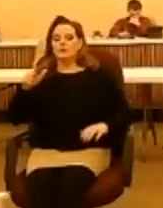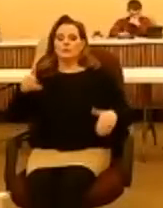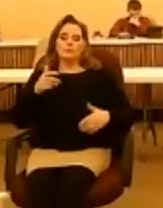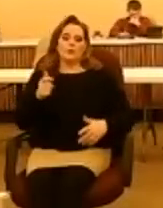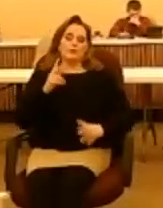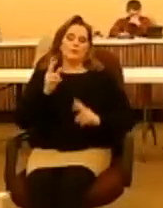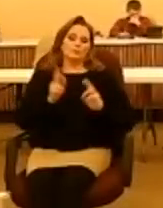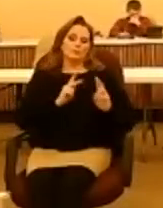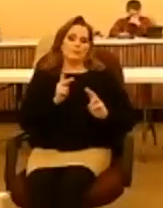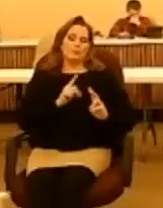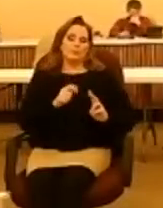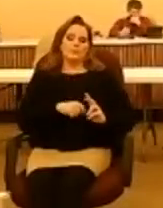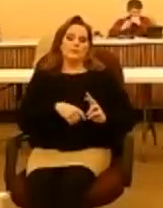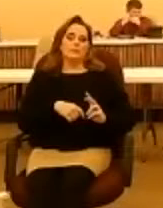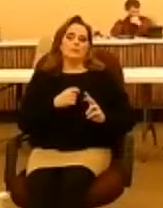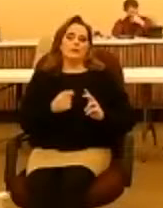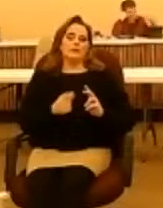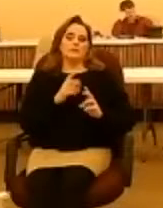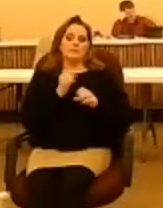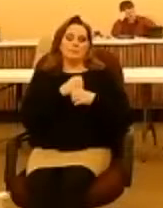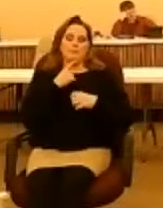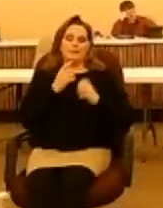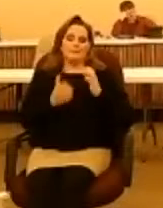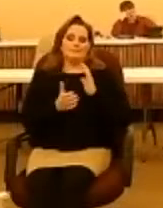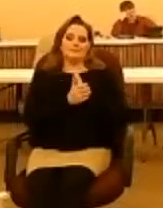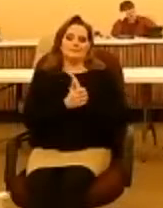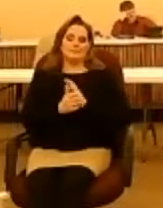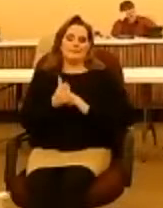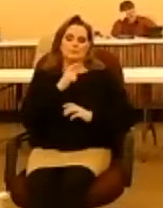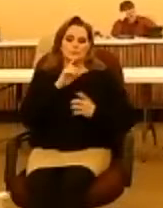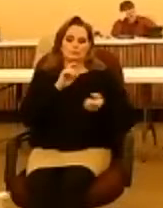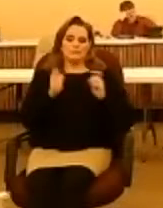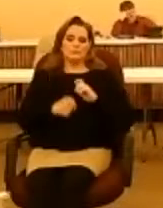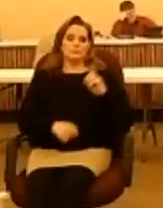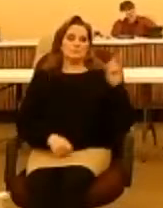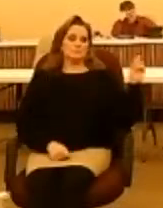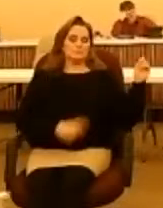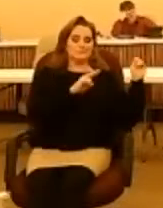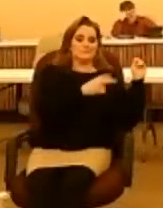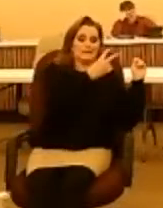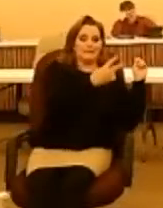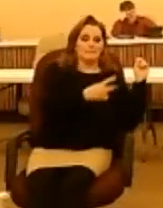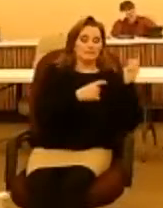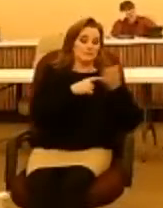and make the attached changes. Second. Any discussion?